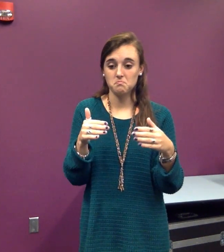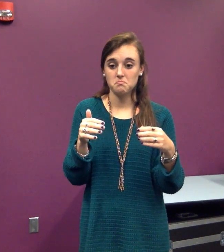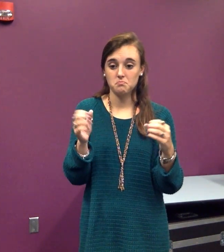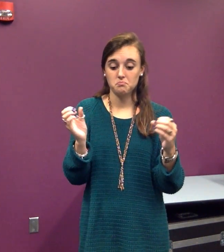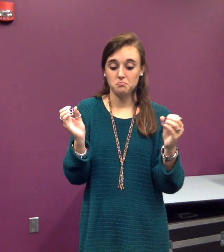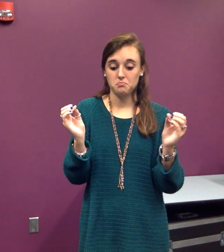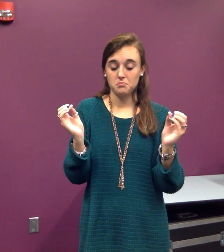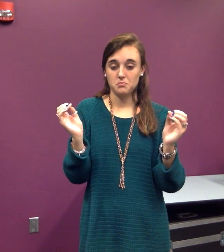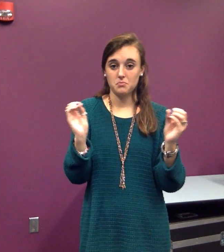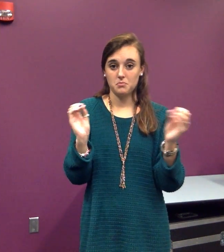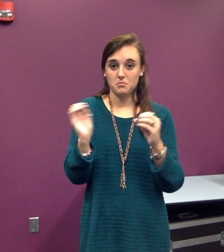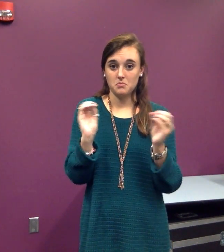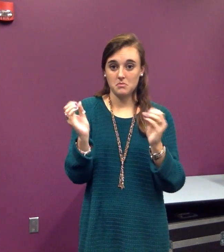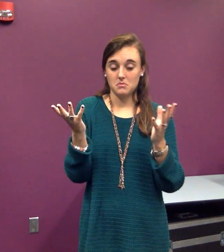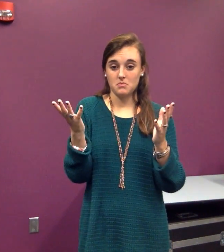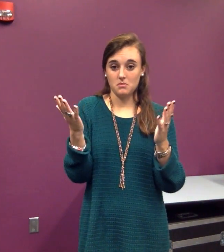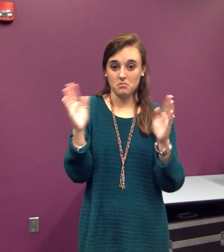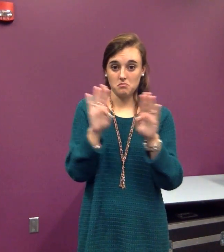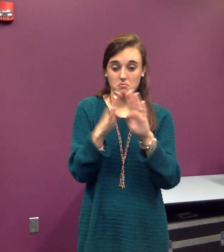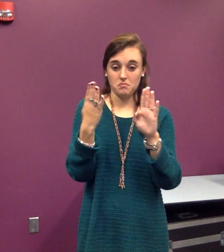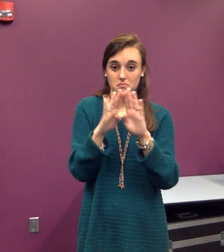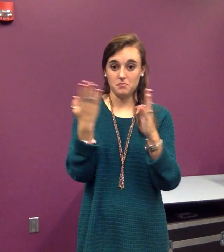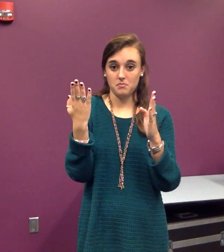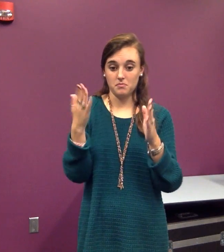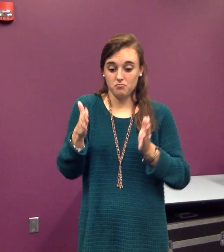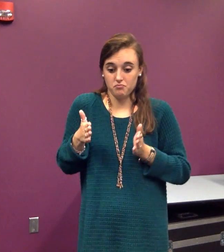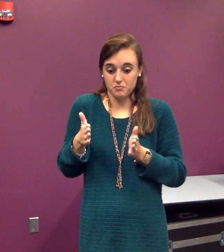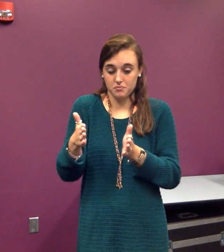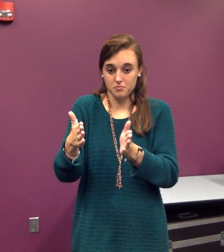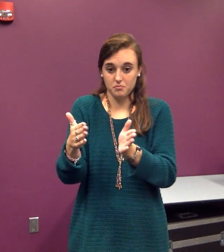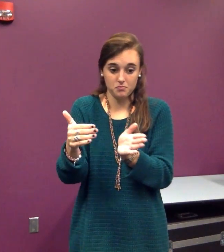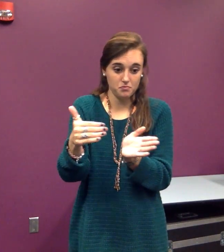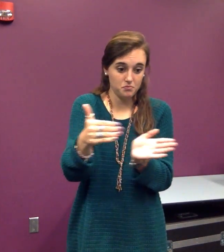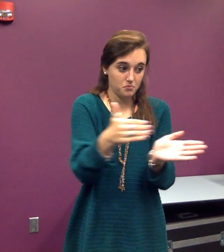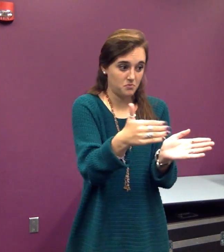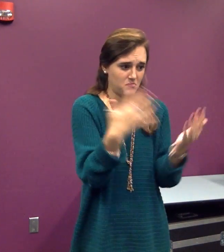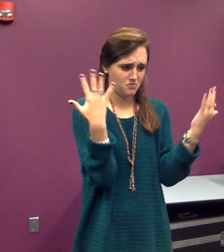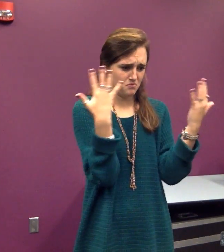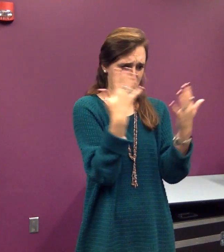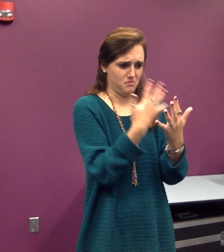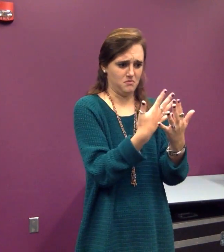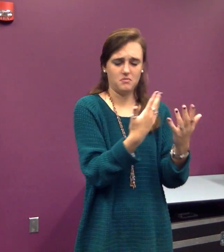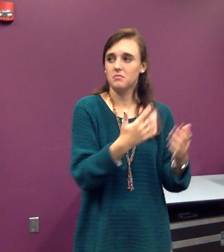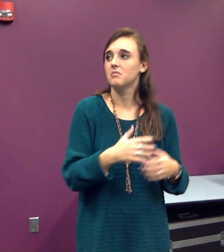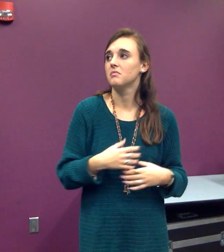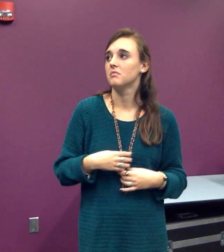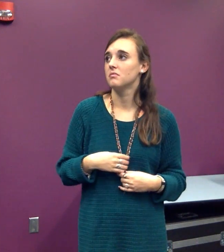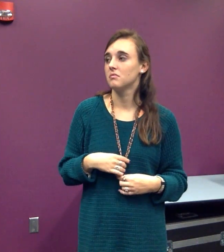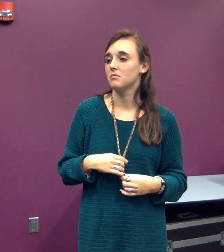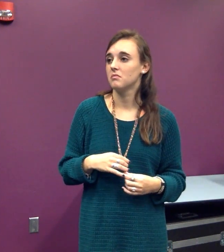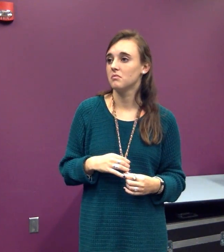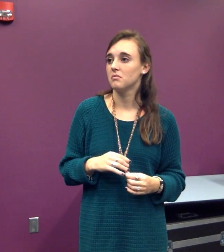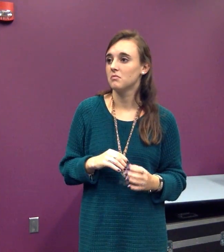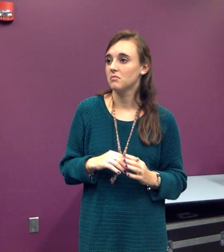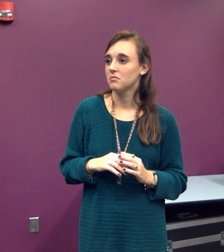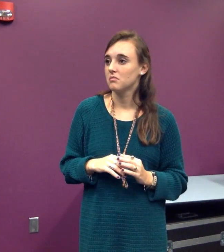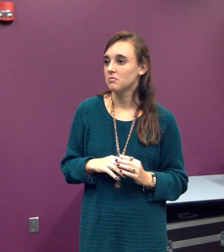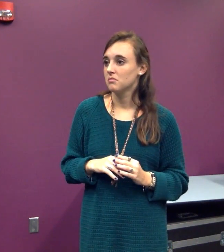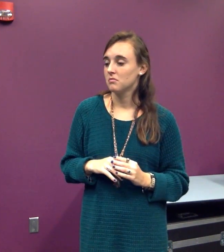go in and turn left and then turn right and come right around yourself. They don't even need doors, they don't even need curtains. It can be done like that. Because